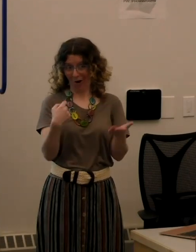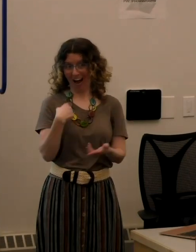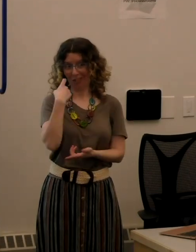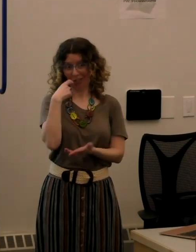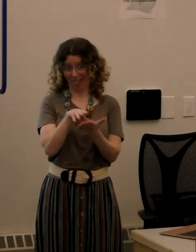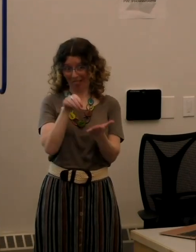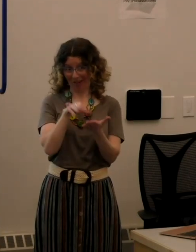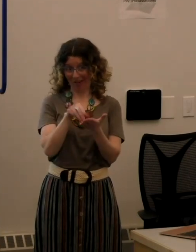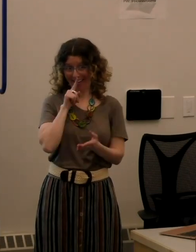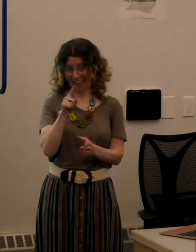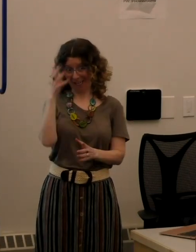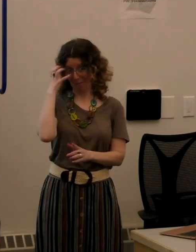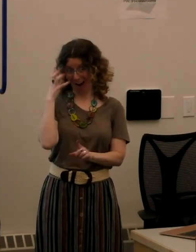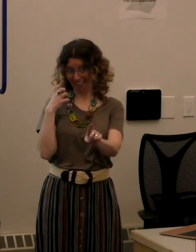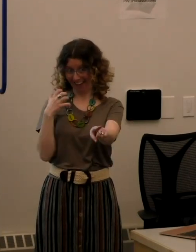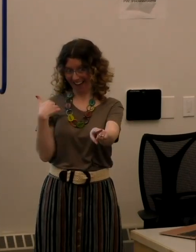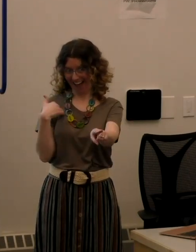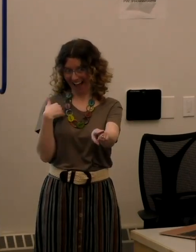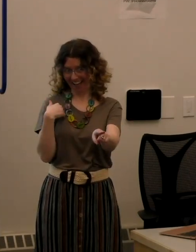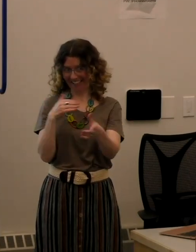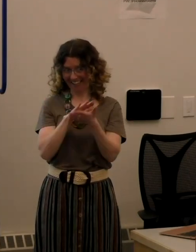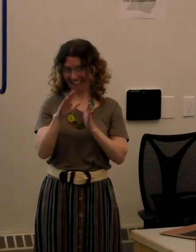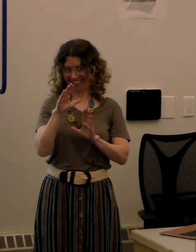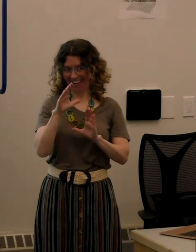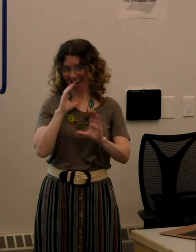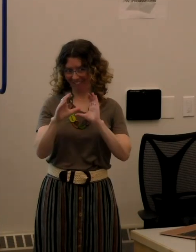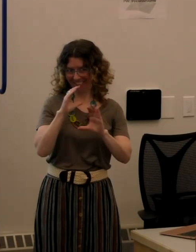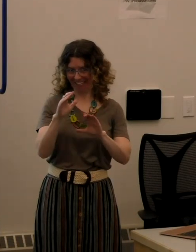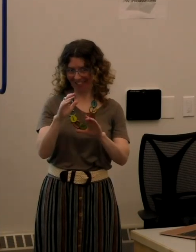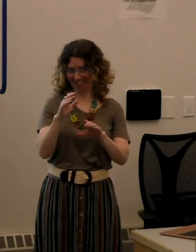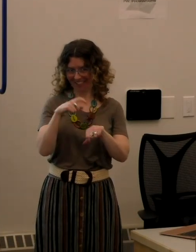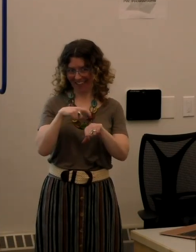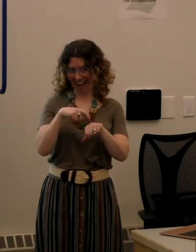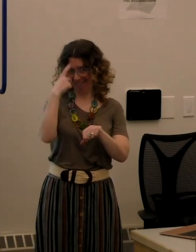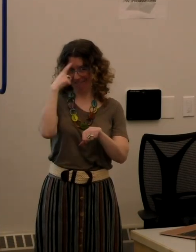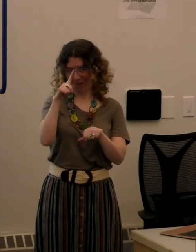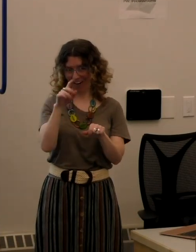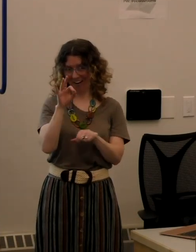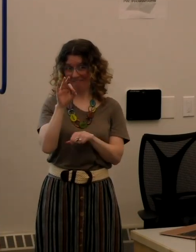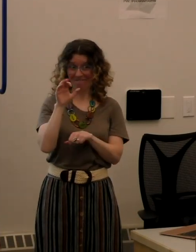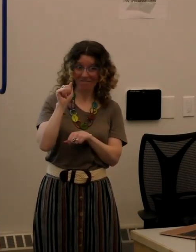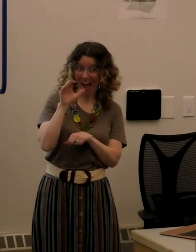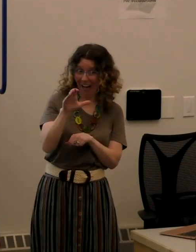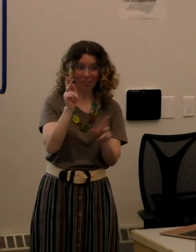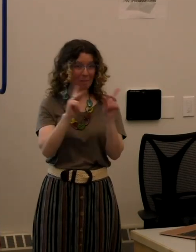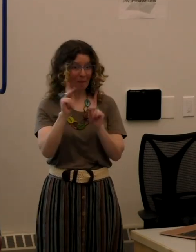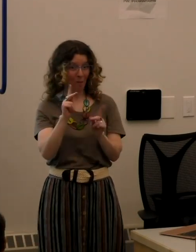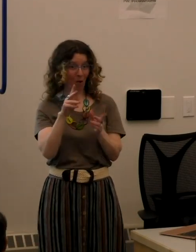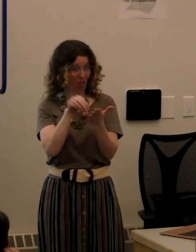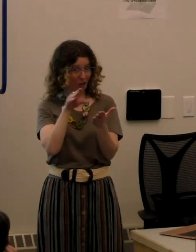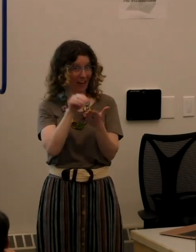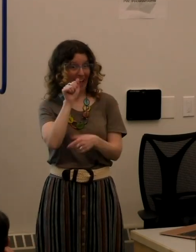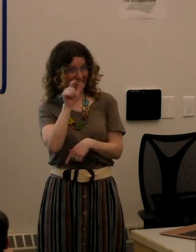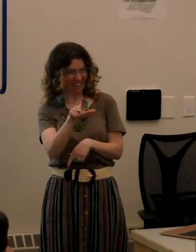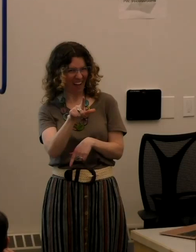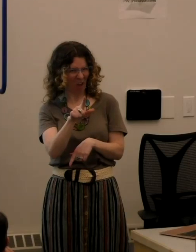One thing here that I just learned from Brenda, we had a nice conversation. She has